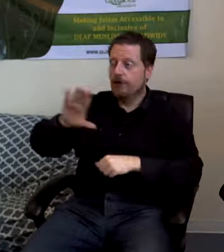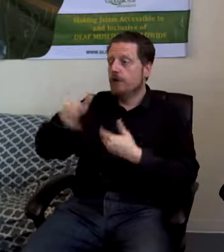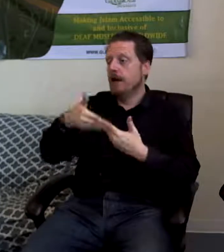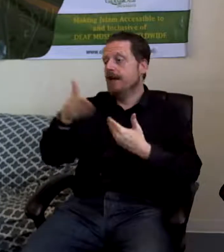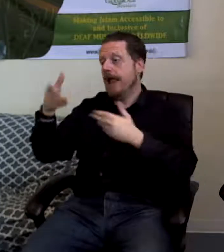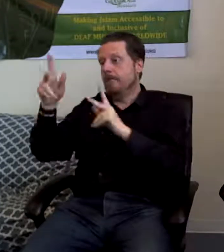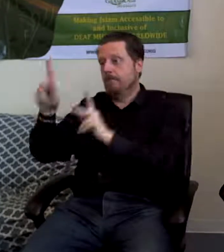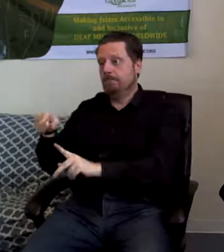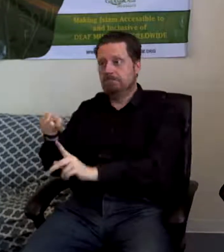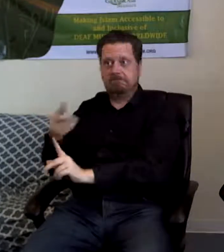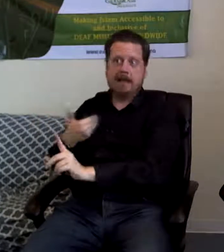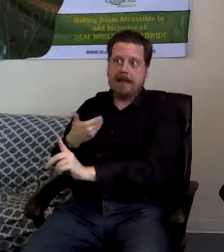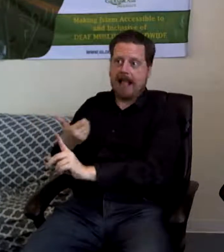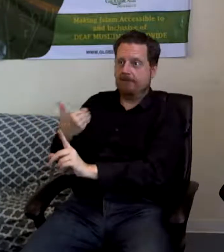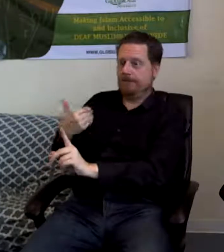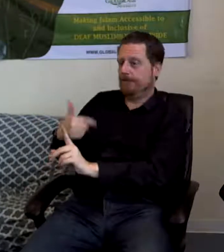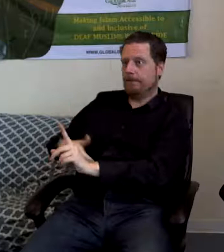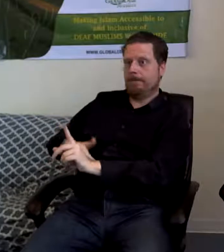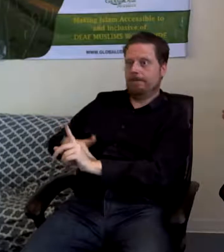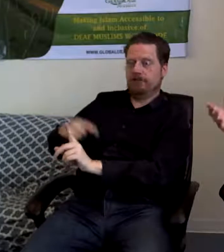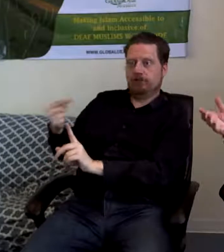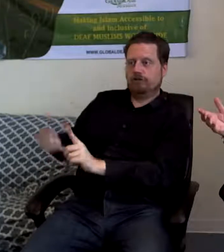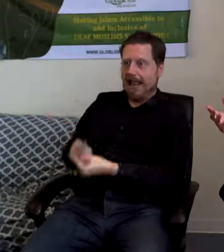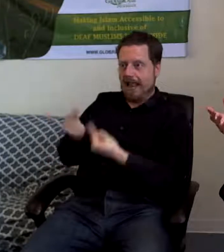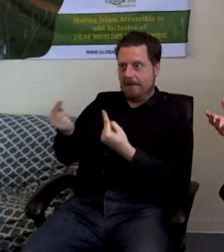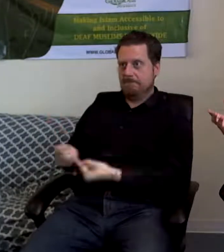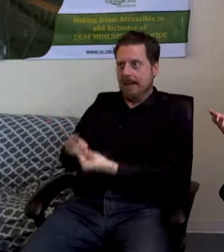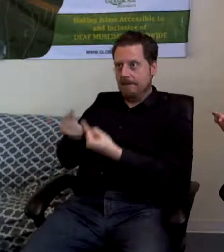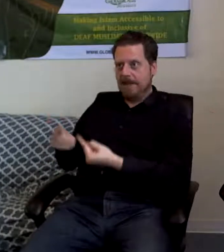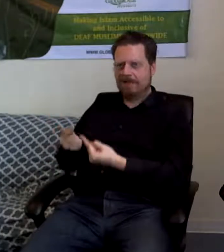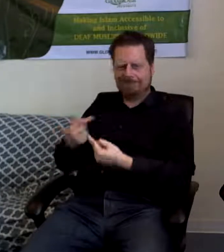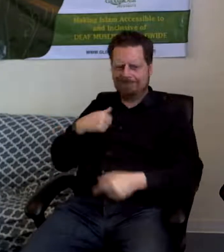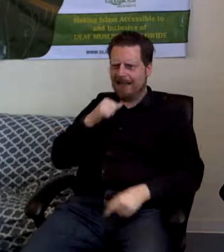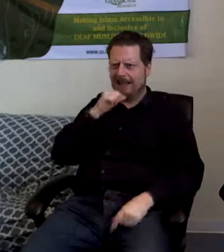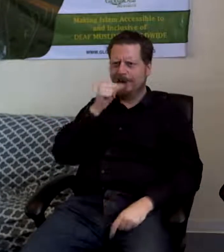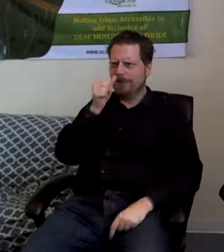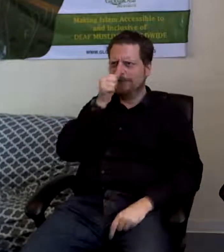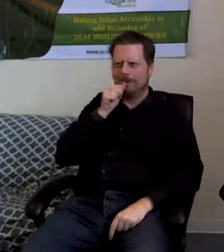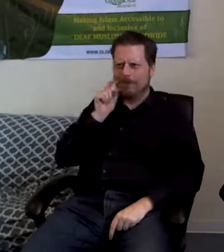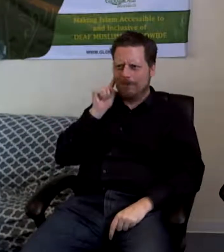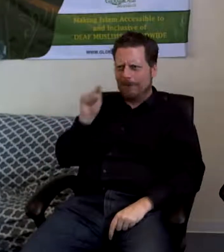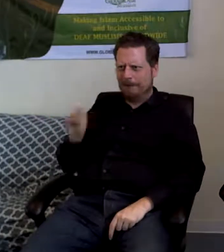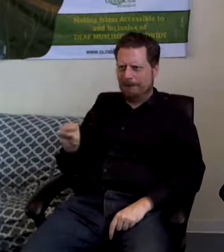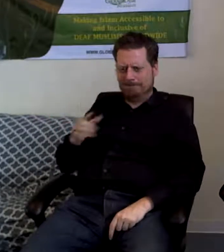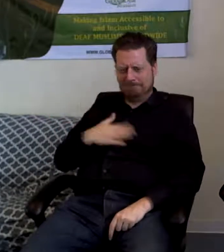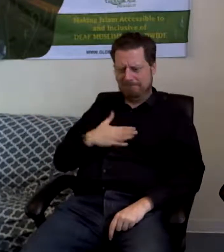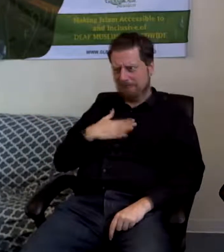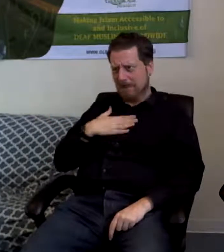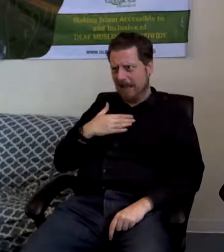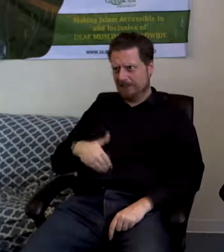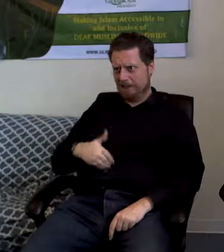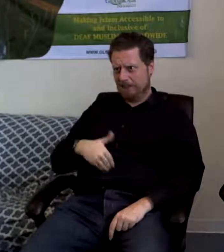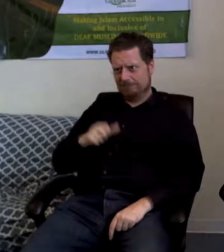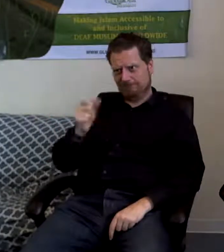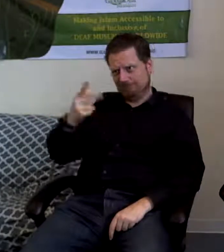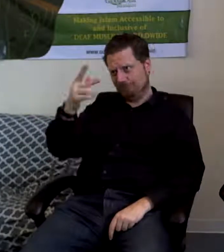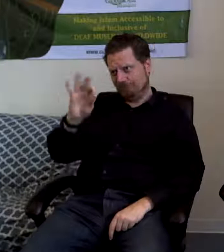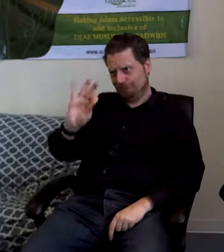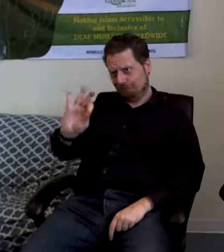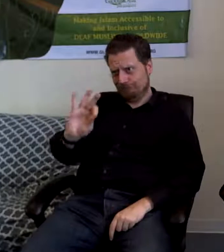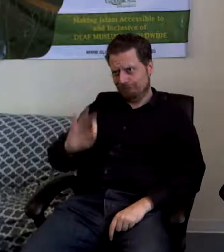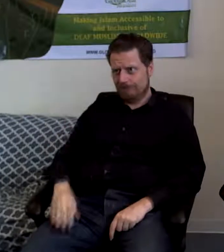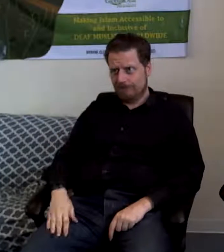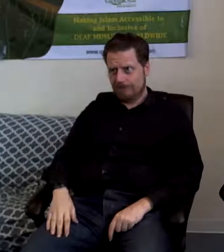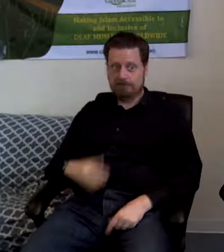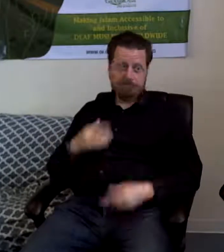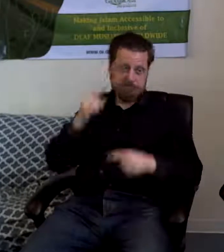have stomach pain, but you don't have to suffer for your neighbor. Your stomach is okay, right? Maybe you